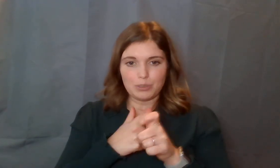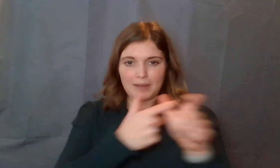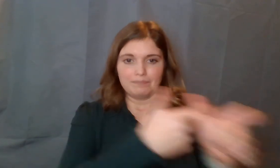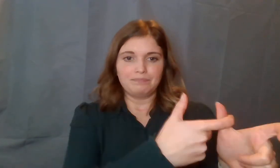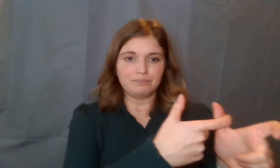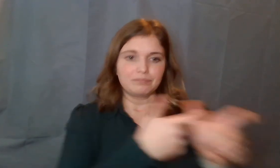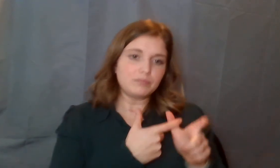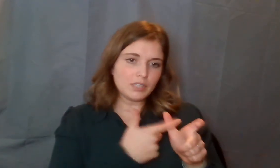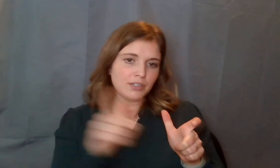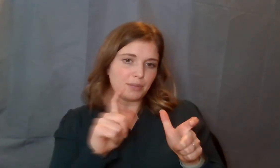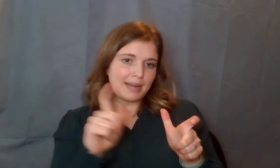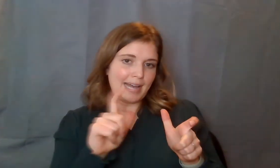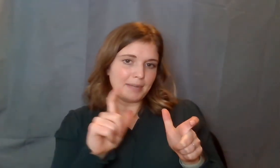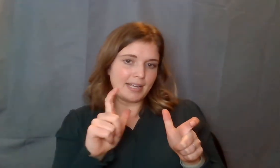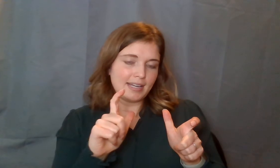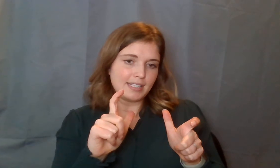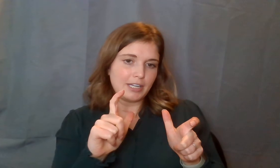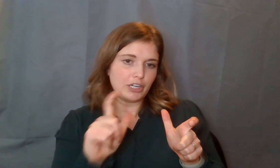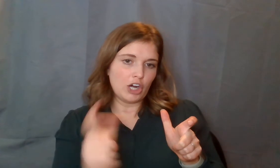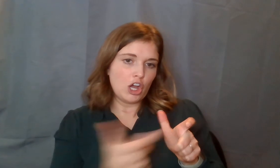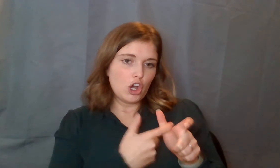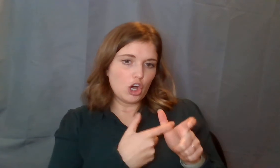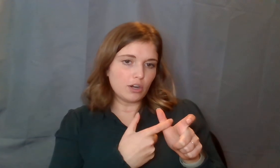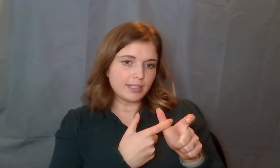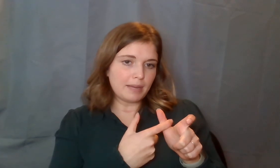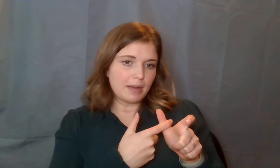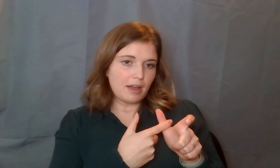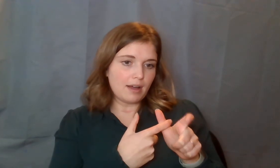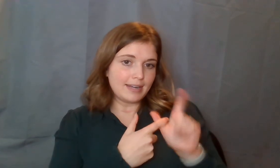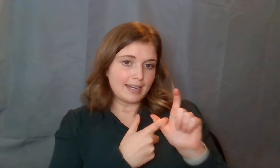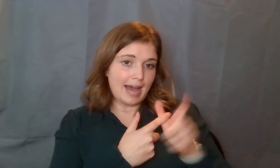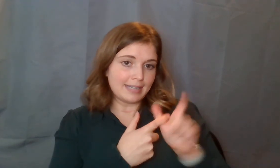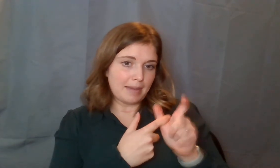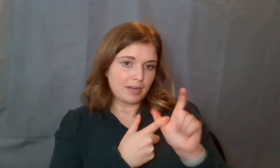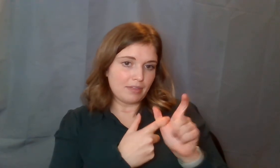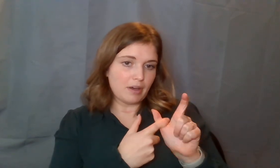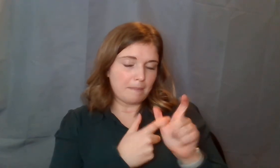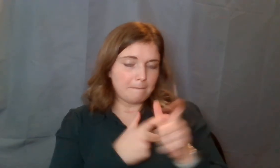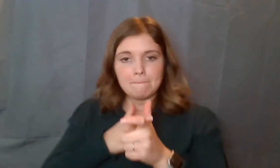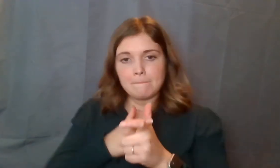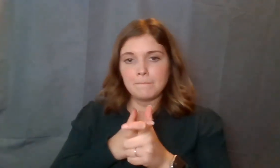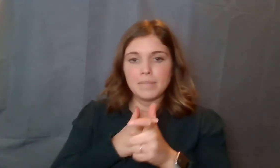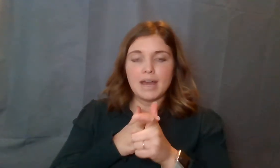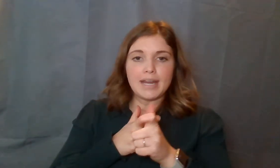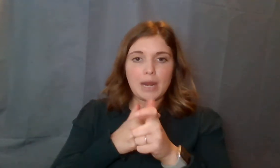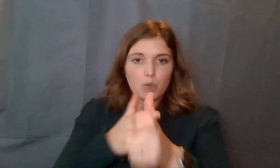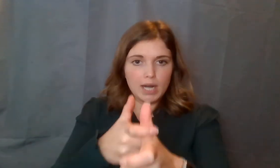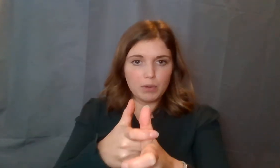way. So my dominant hand is here, hooked on my non-dominant thumb, and then I run it with